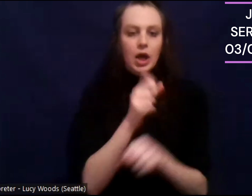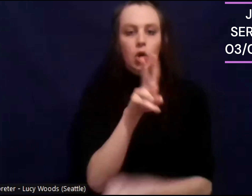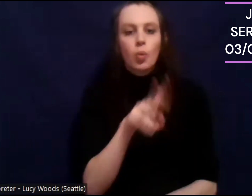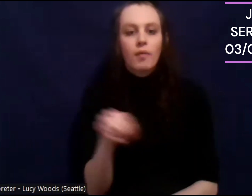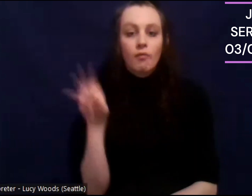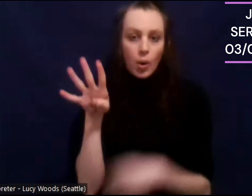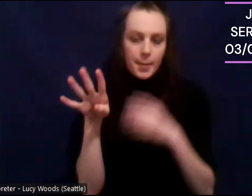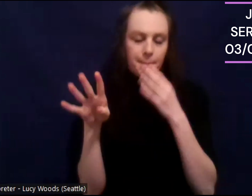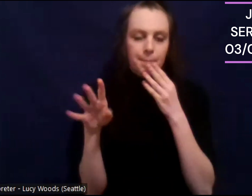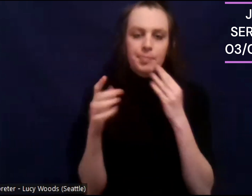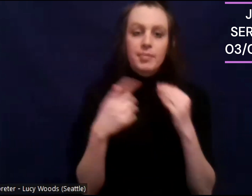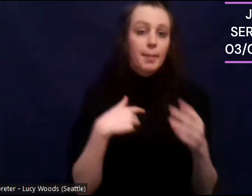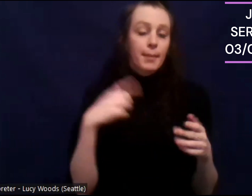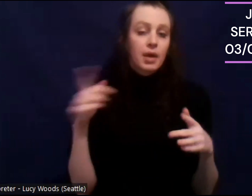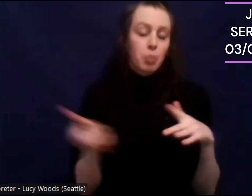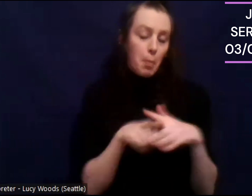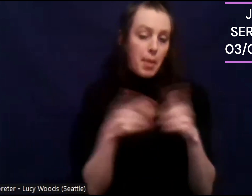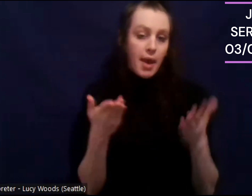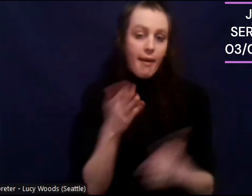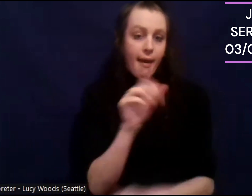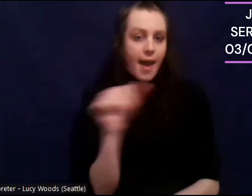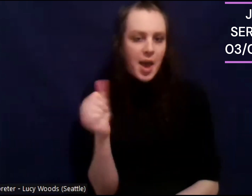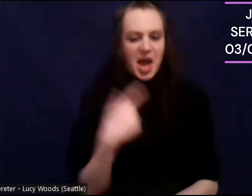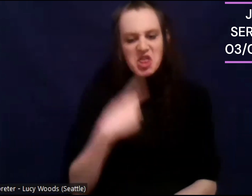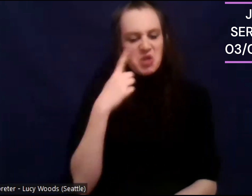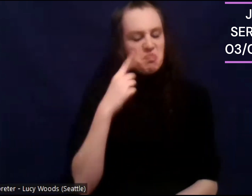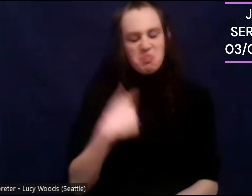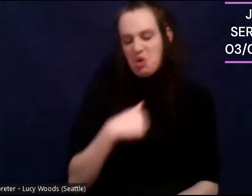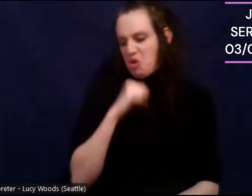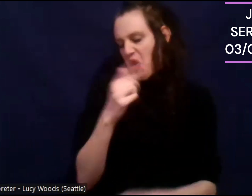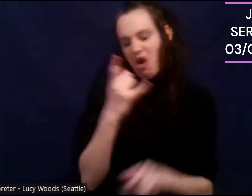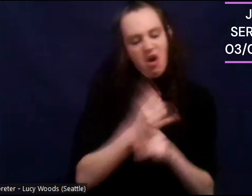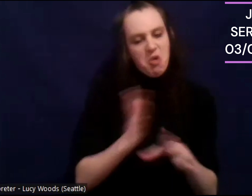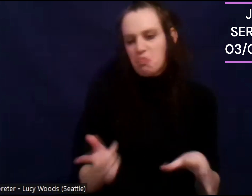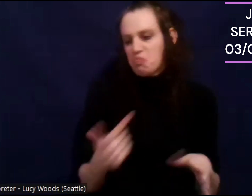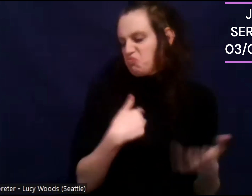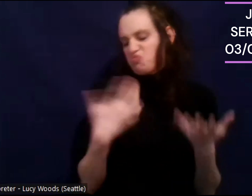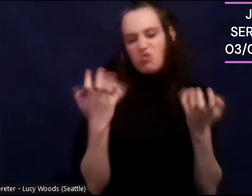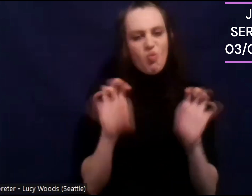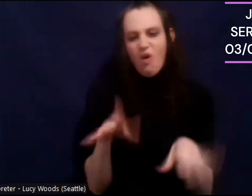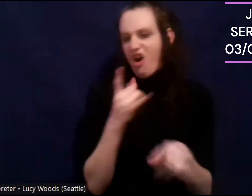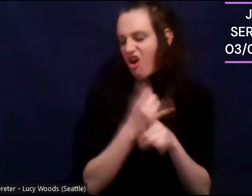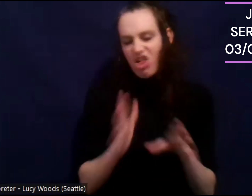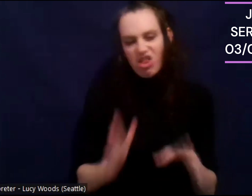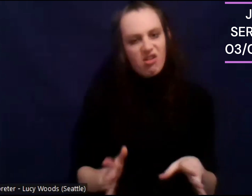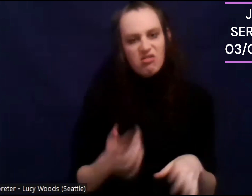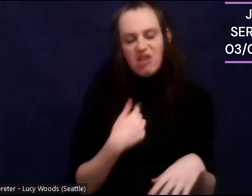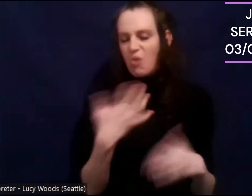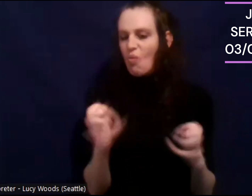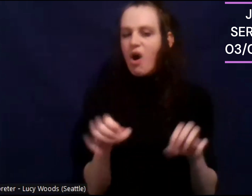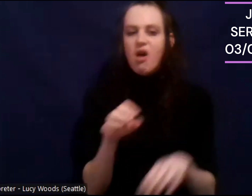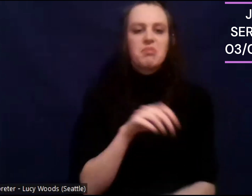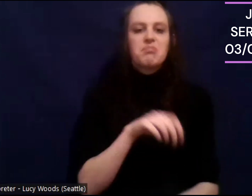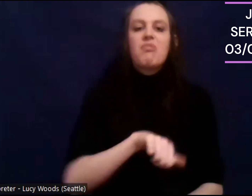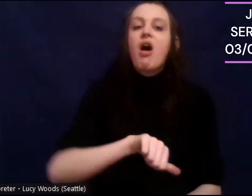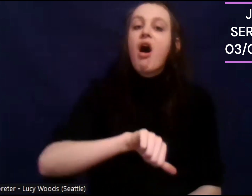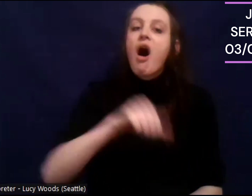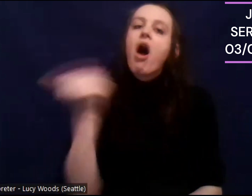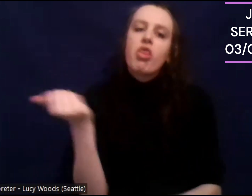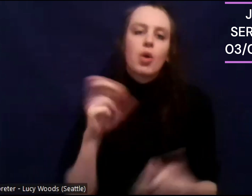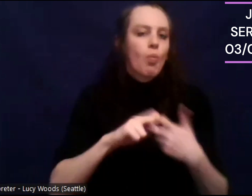Alcoholics Anonymous, I did not think that I was an alcoholic. I did not want to be an alcoholic. I wanted anything else to be wrong with me other than